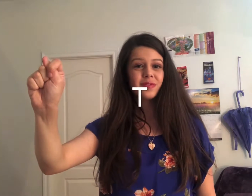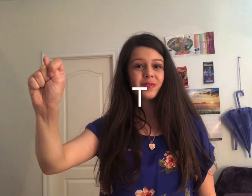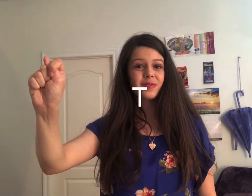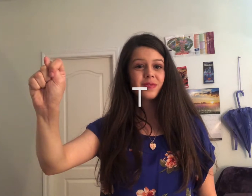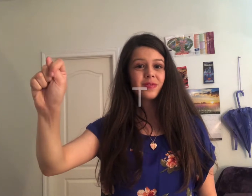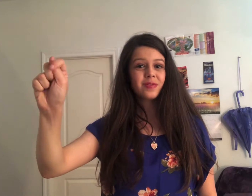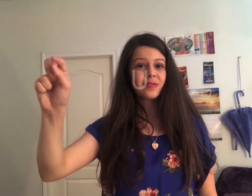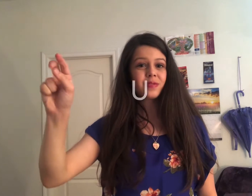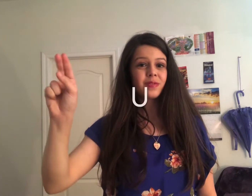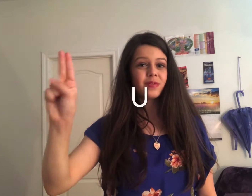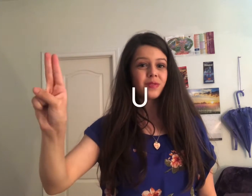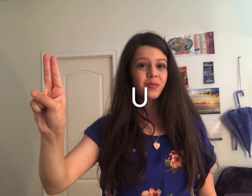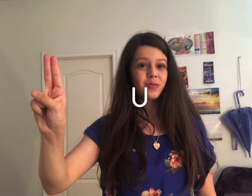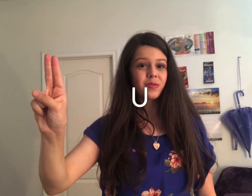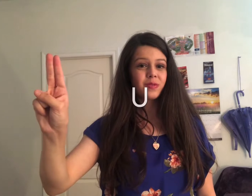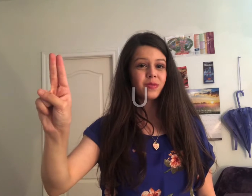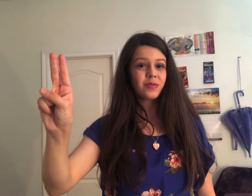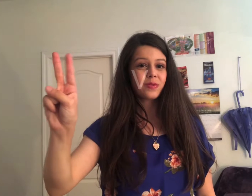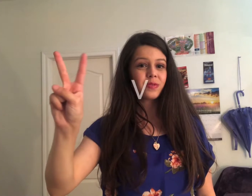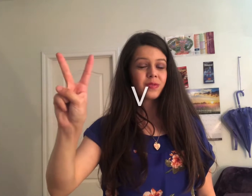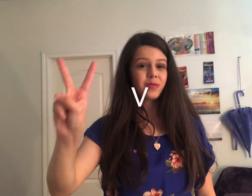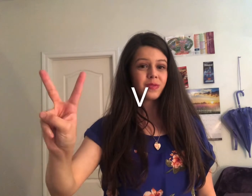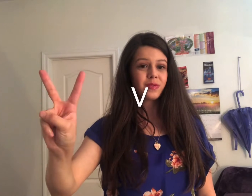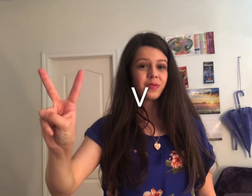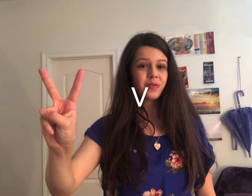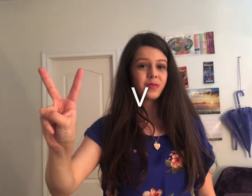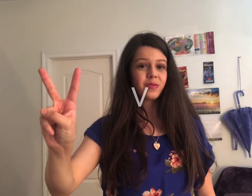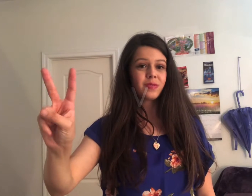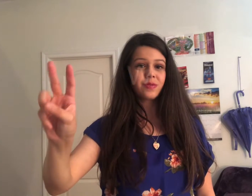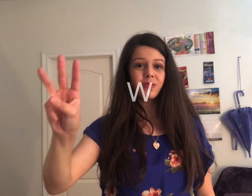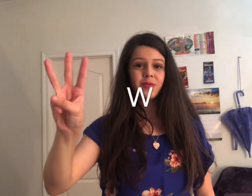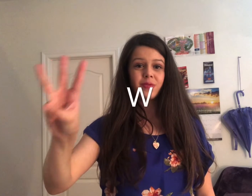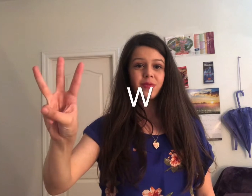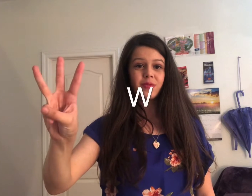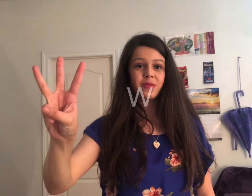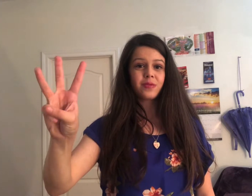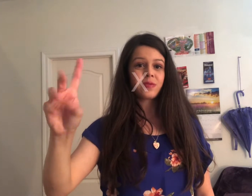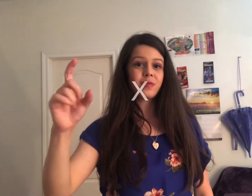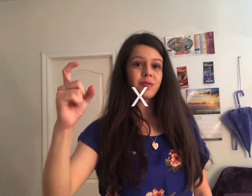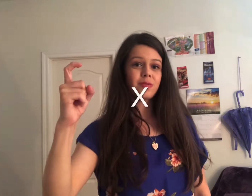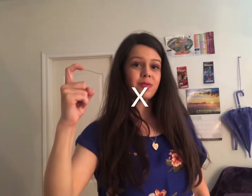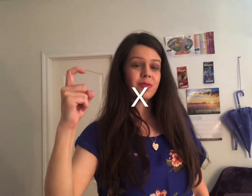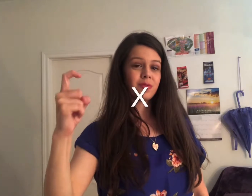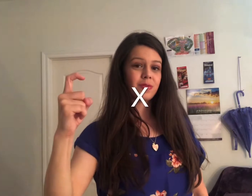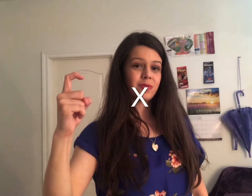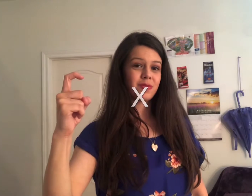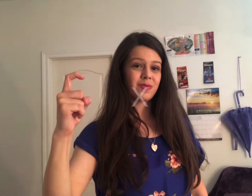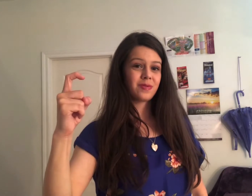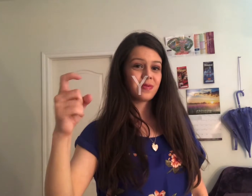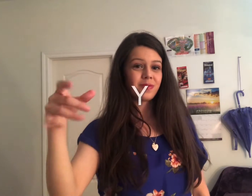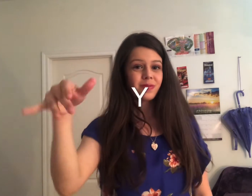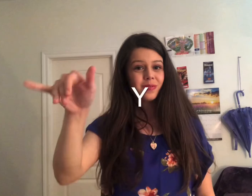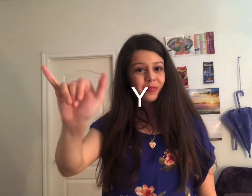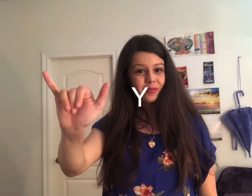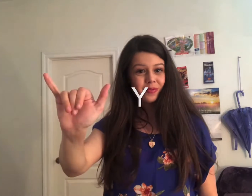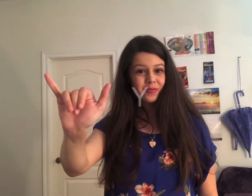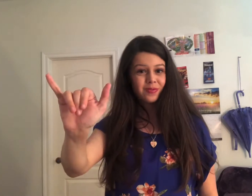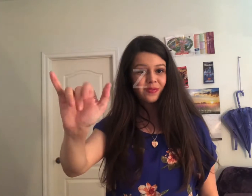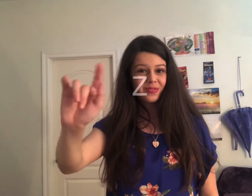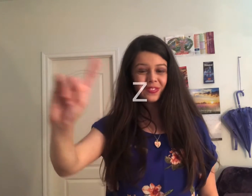T, U, V, W, X, Y,